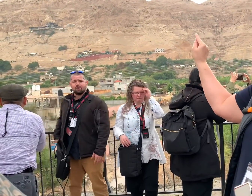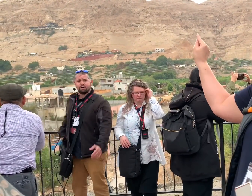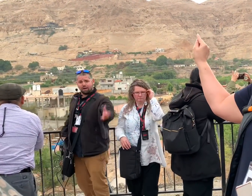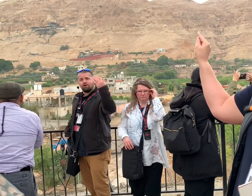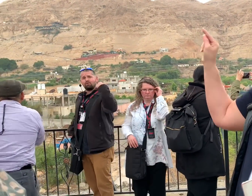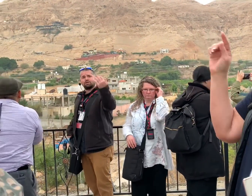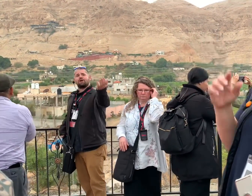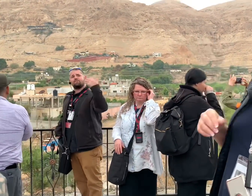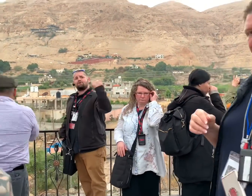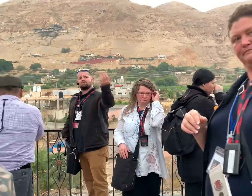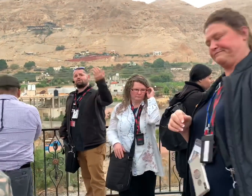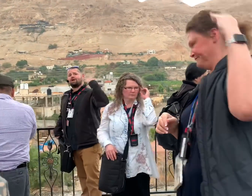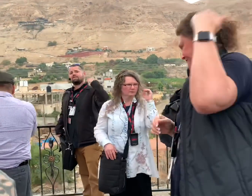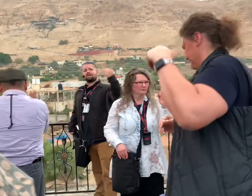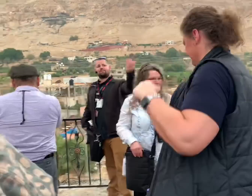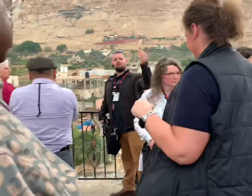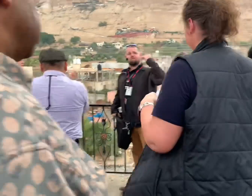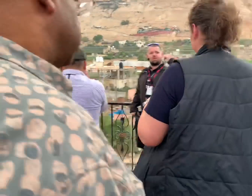car.